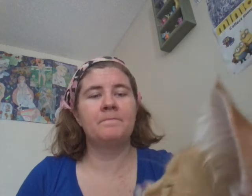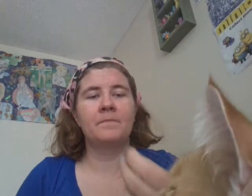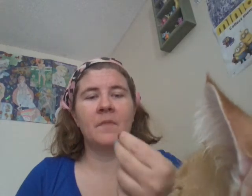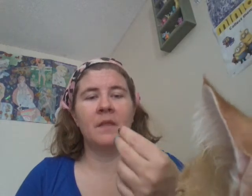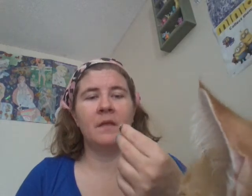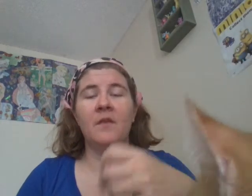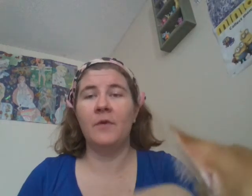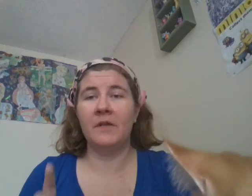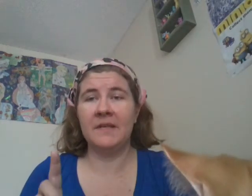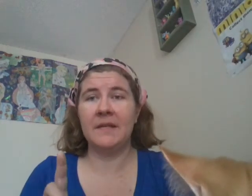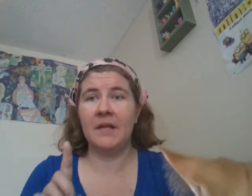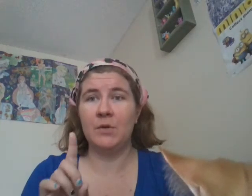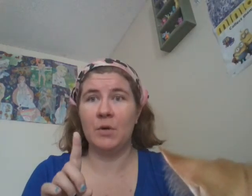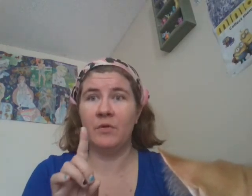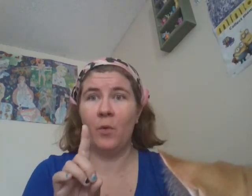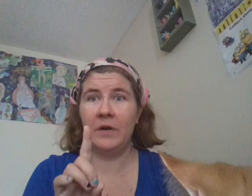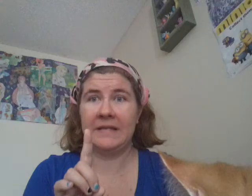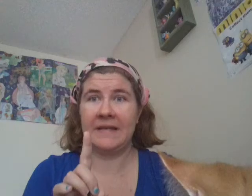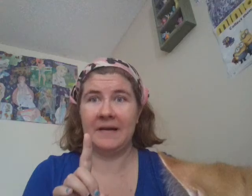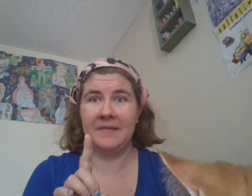And, if you're autistic and you don't know the warning signs,